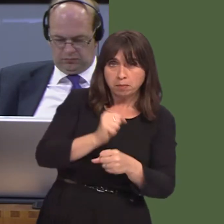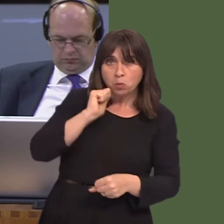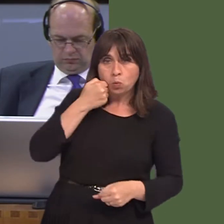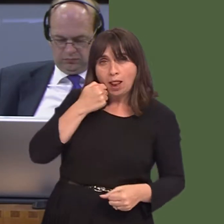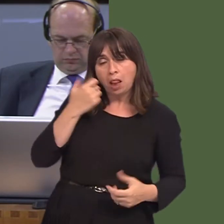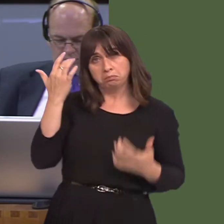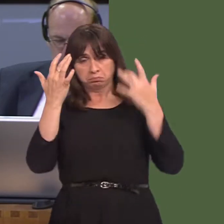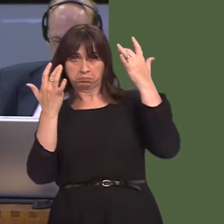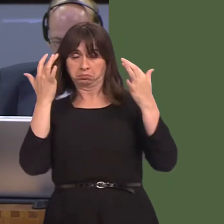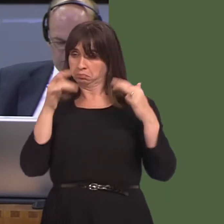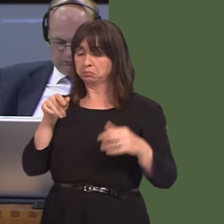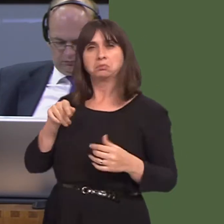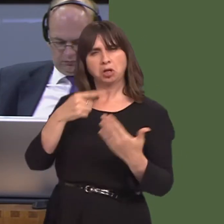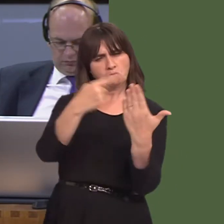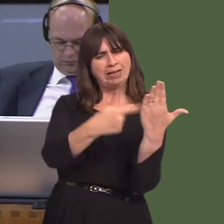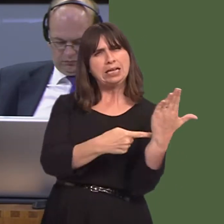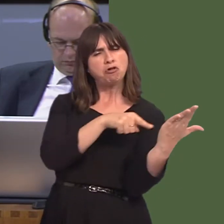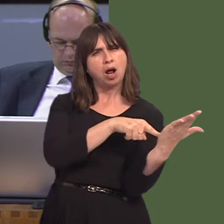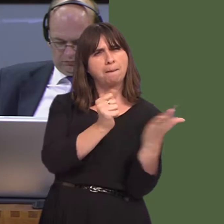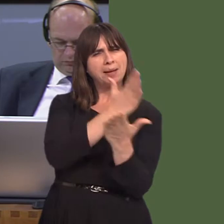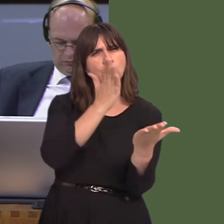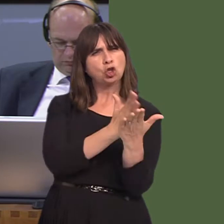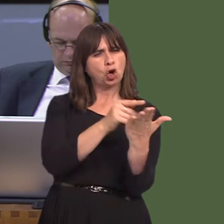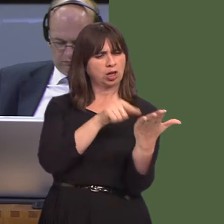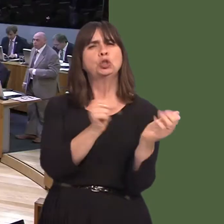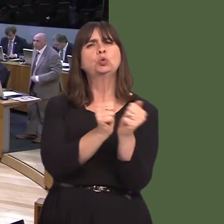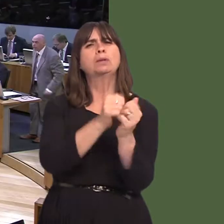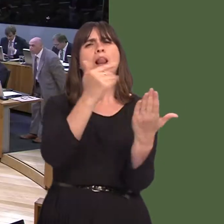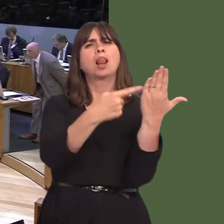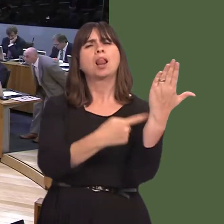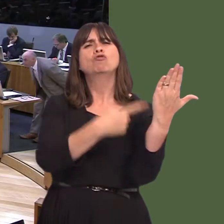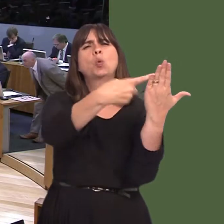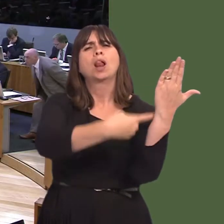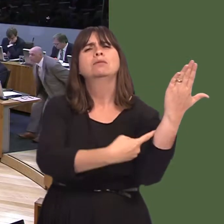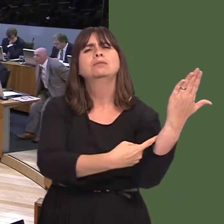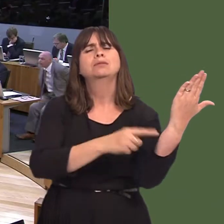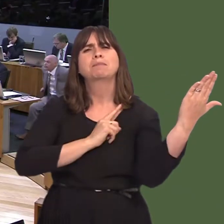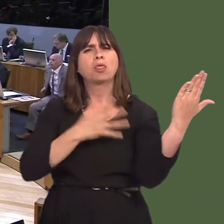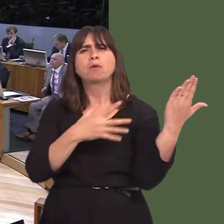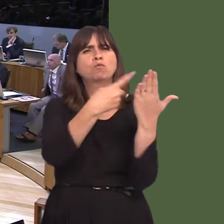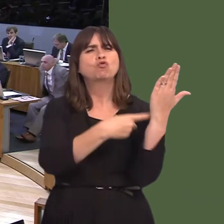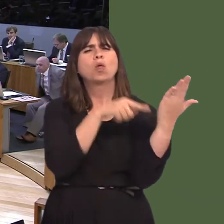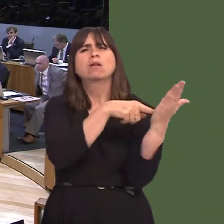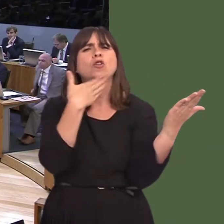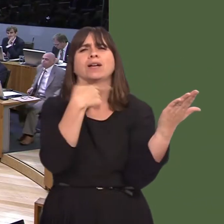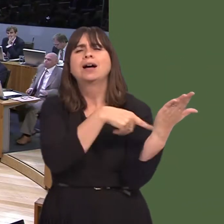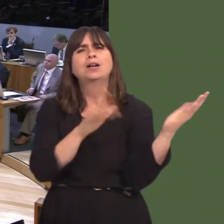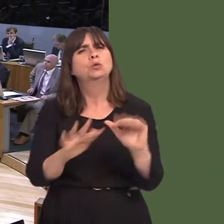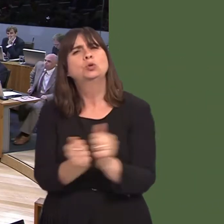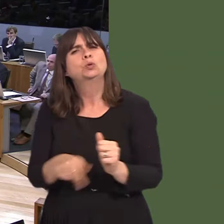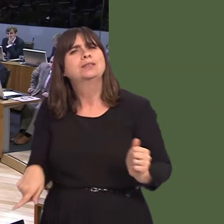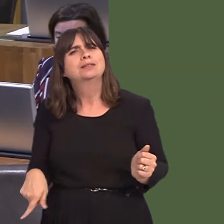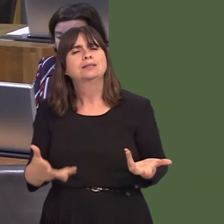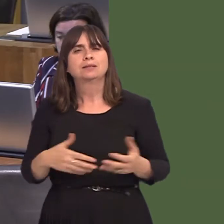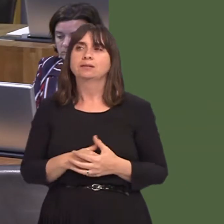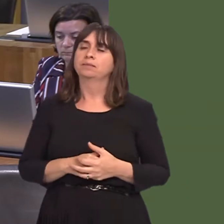look at this criteria to ensure that all parts of Wales receive the investment that they deserve? Well, there